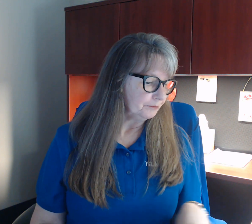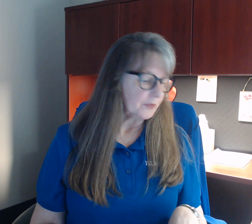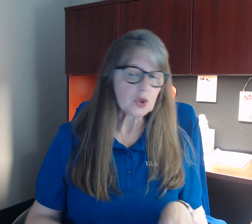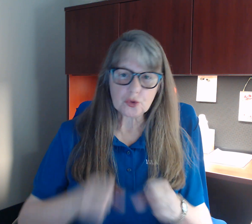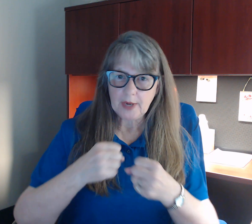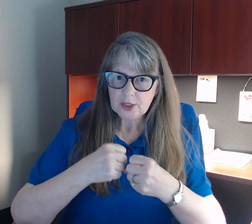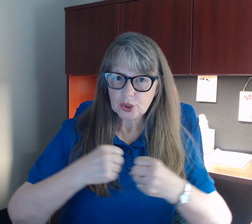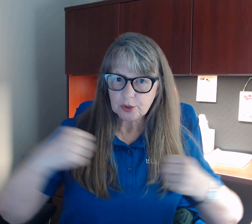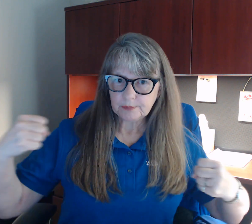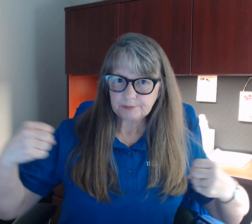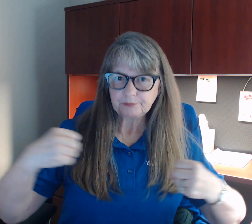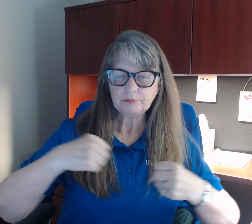Stretch.